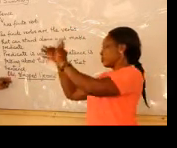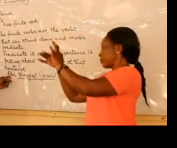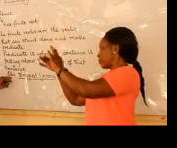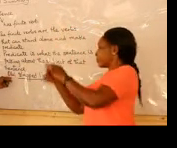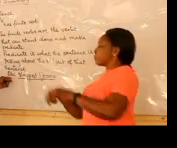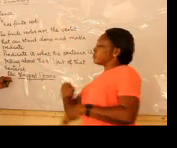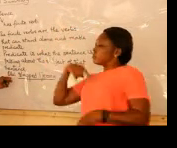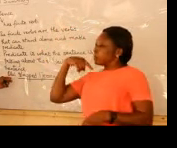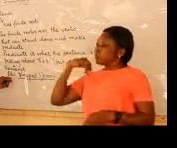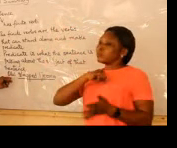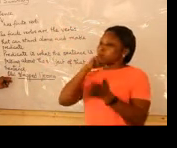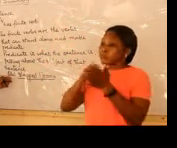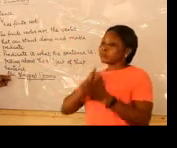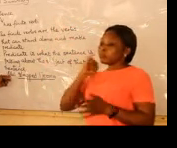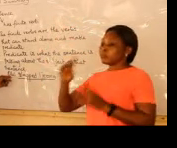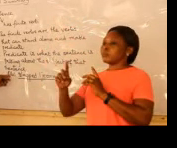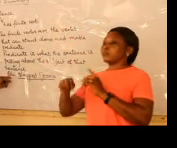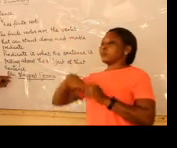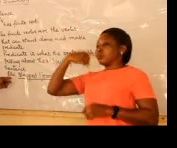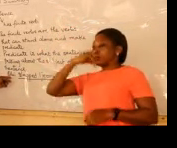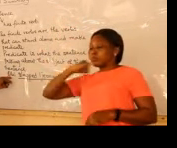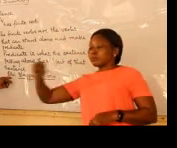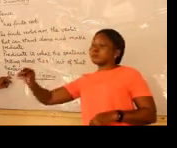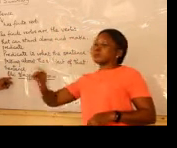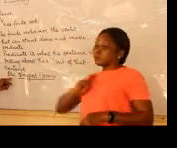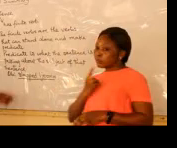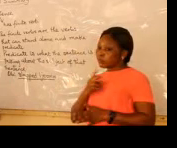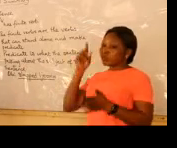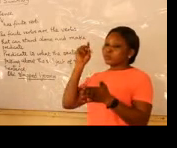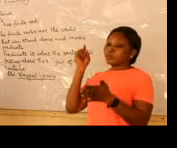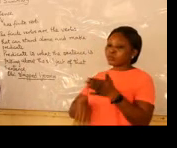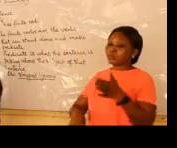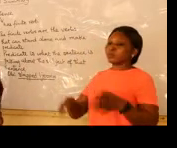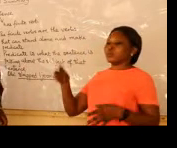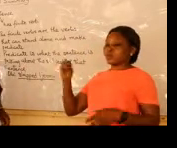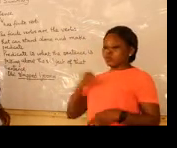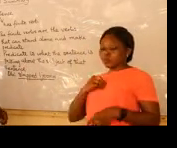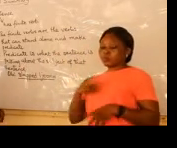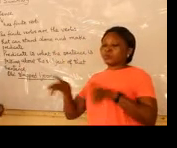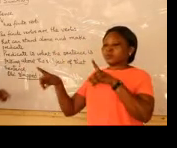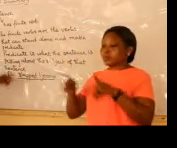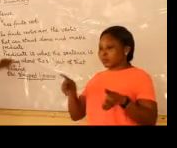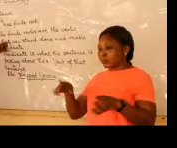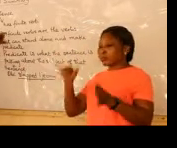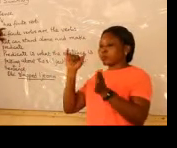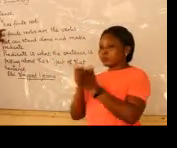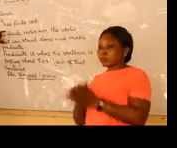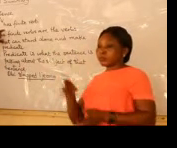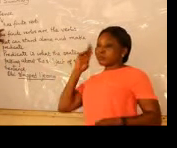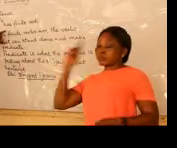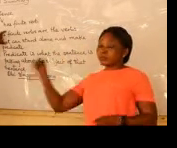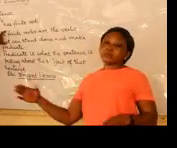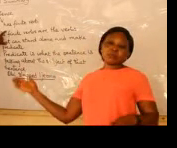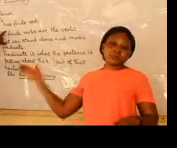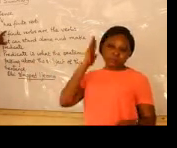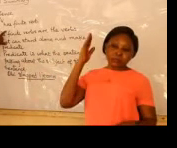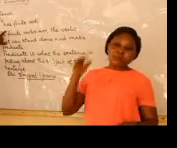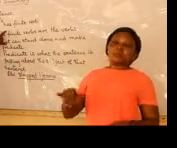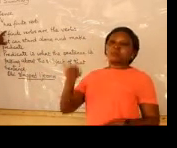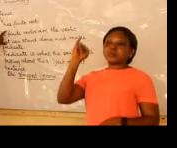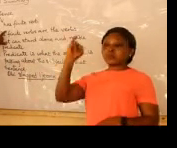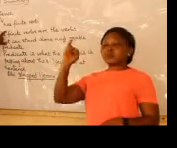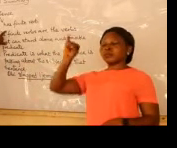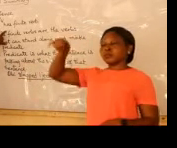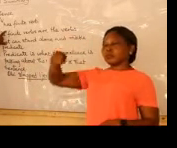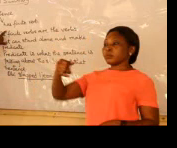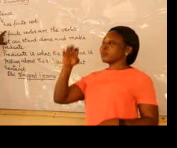slapped Ijoma. It's telling us what Obi did. So in this case,